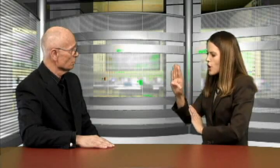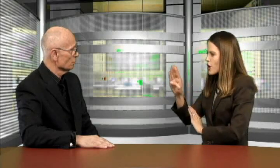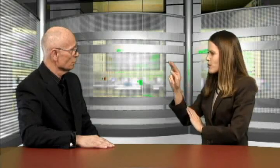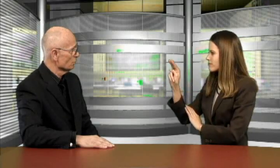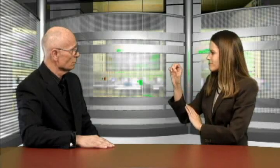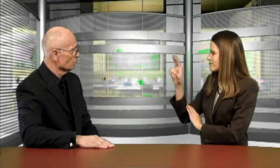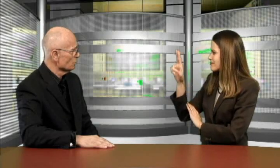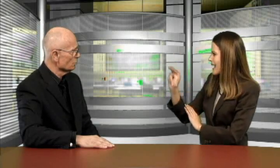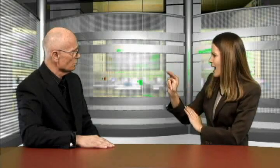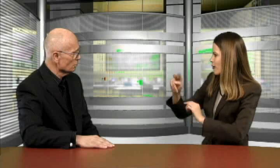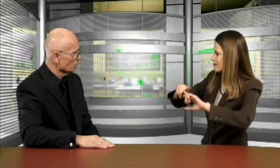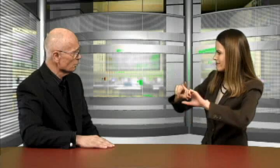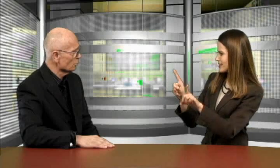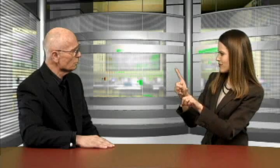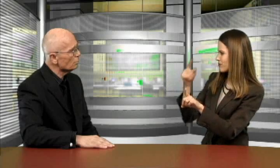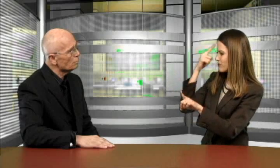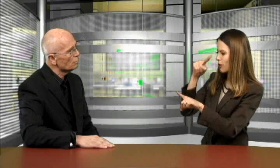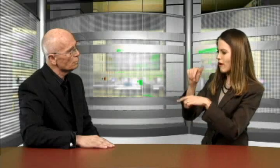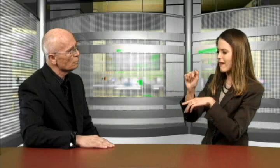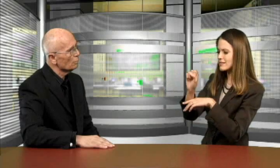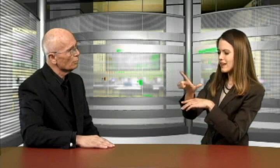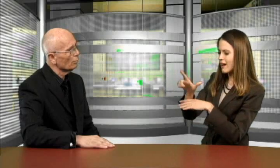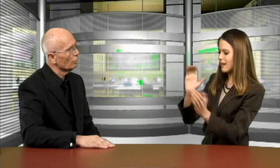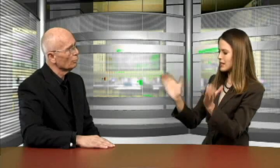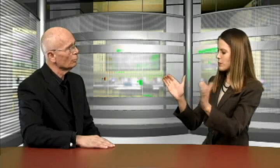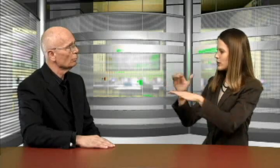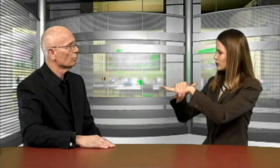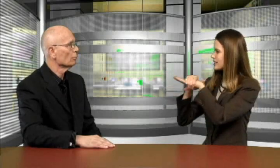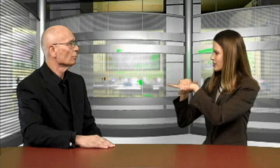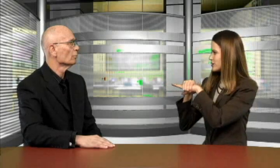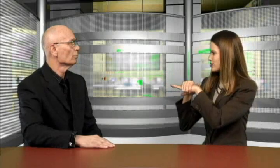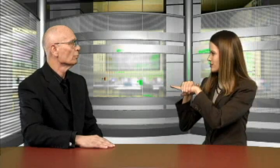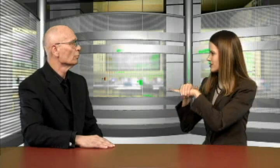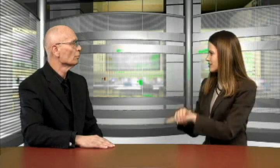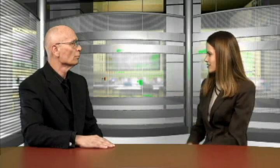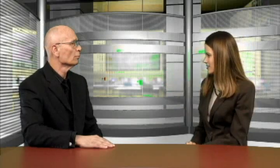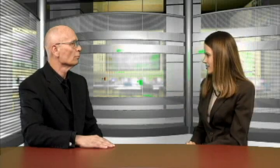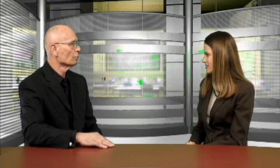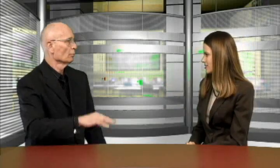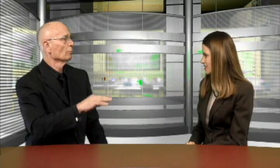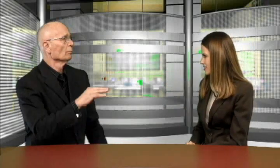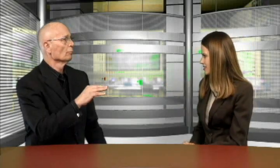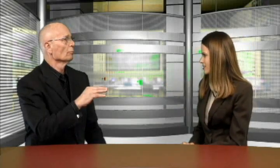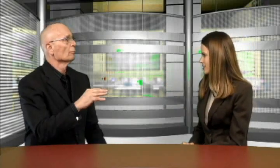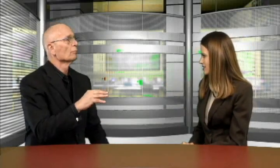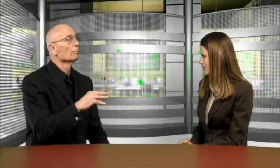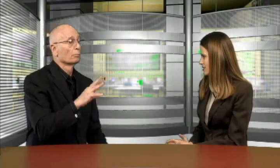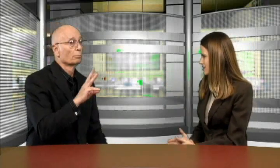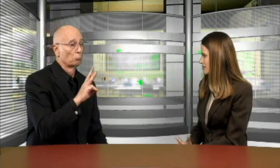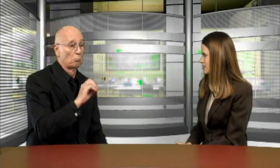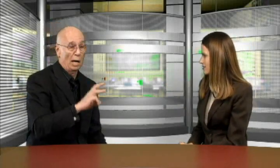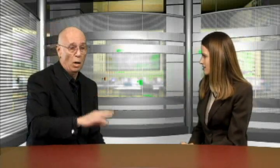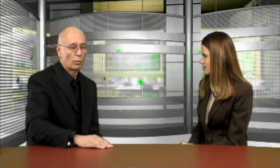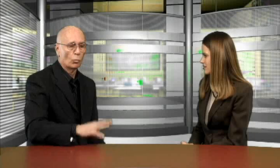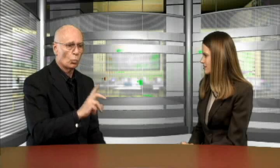the grammatical parts are, the verbs, nouns, how are they different in English compared to ASL? Wow.